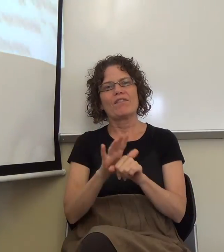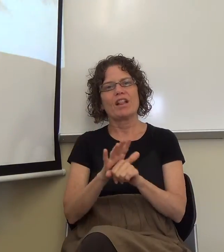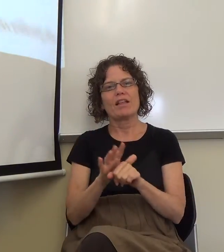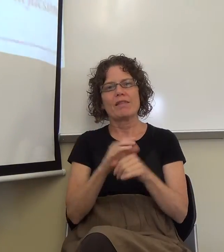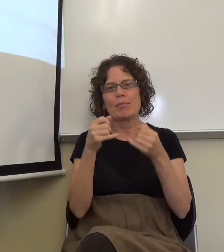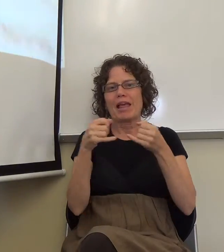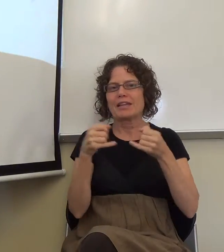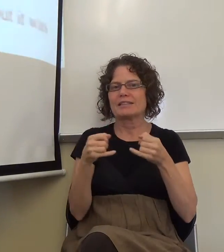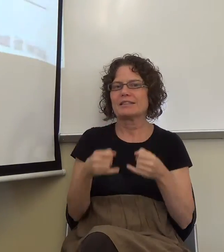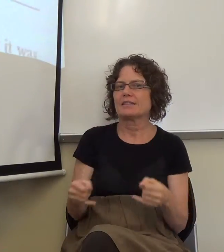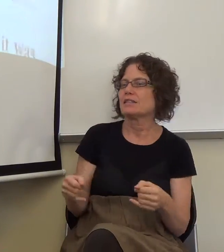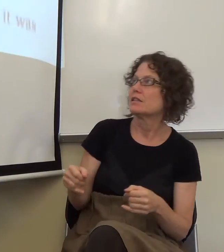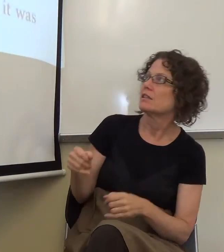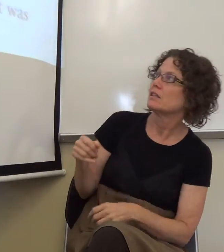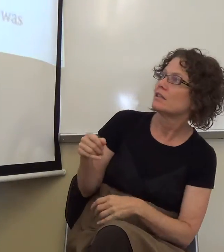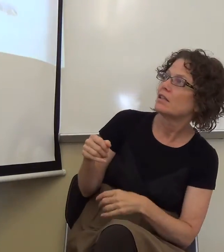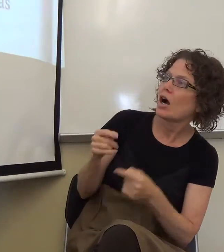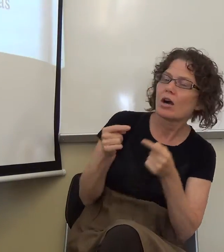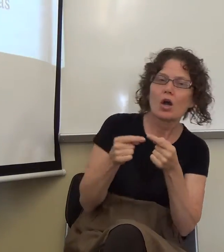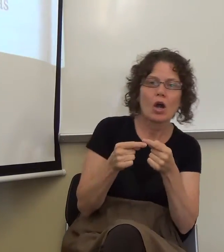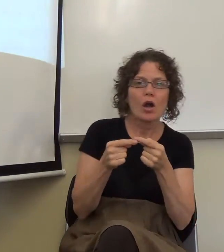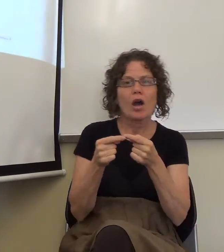for the contrast clues.